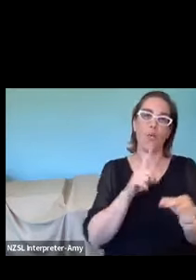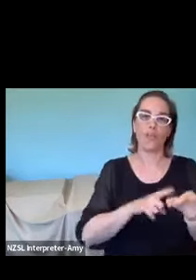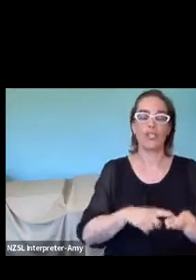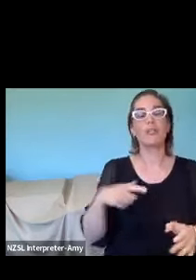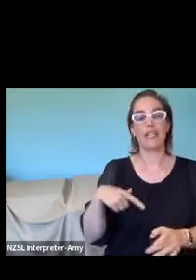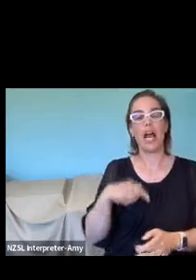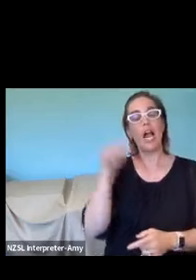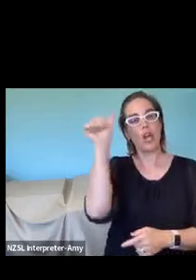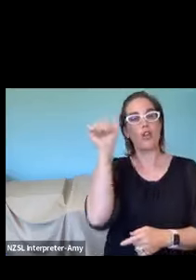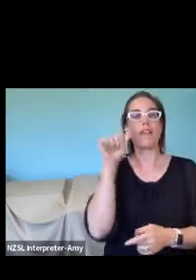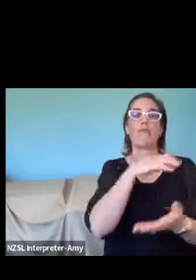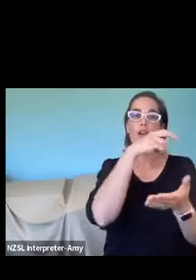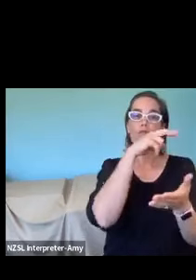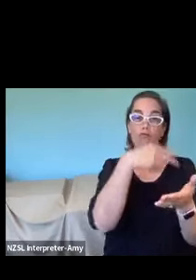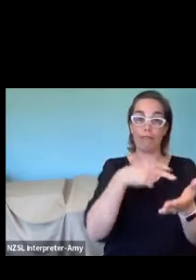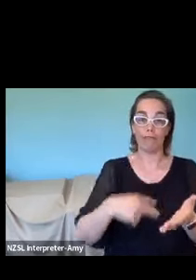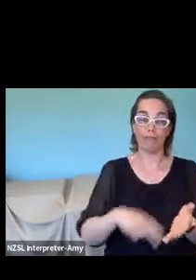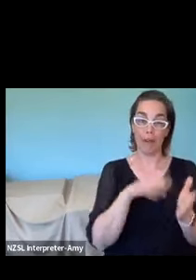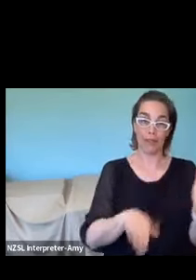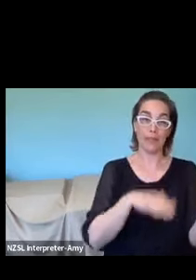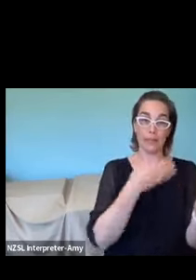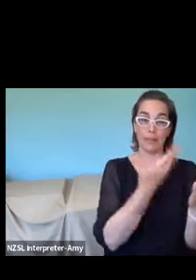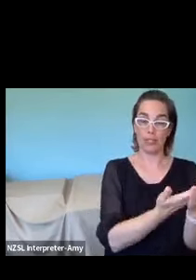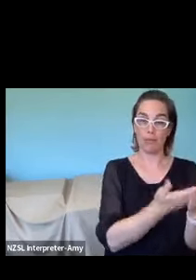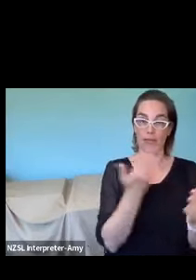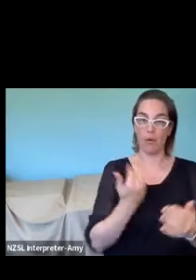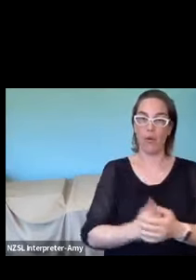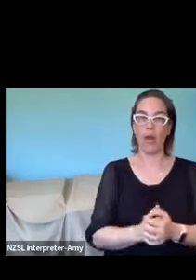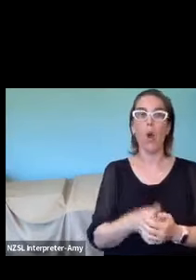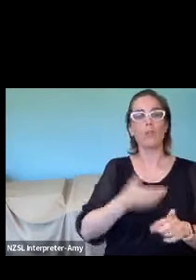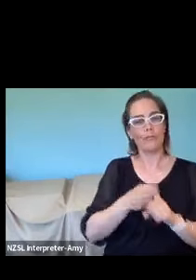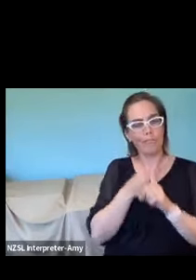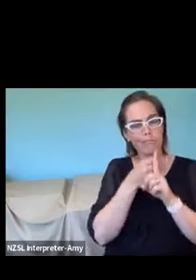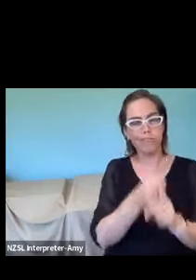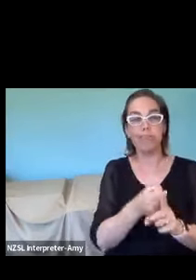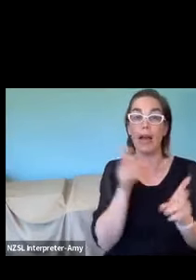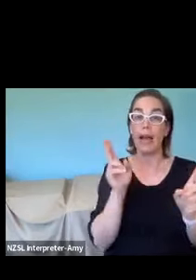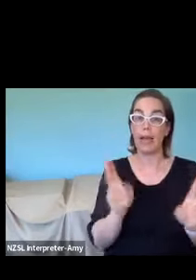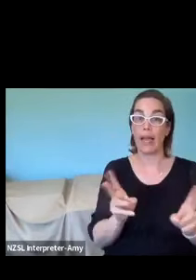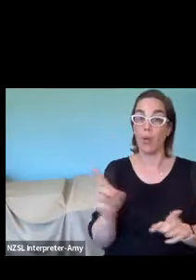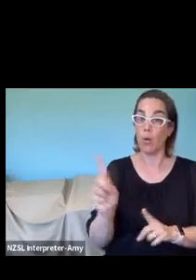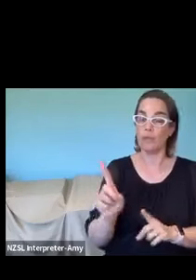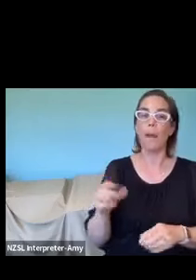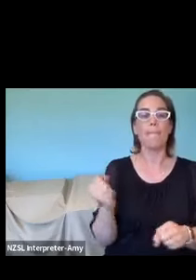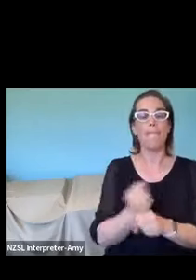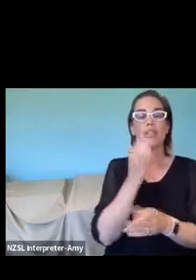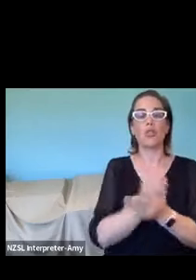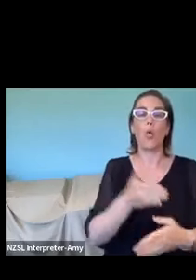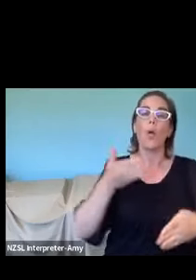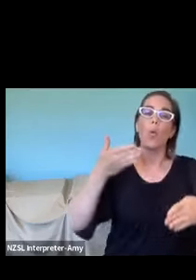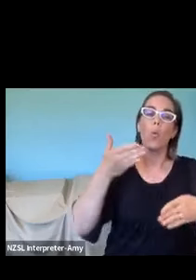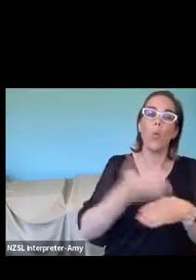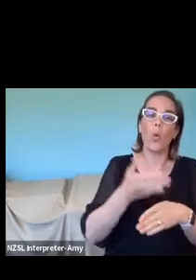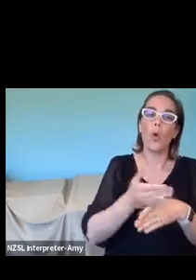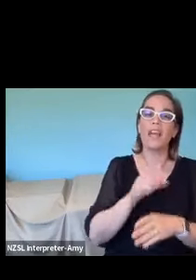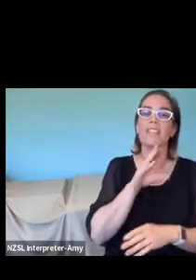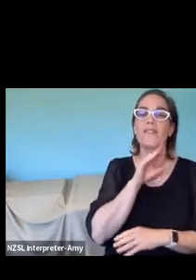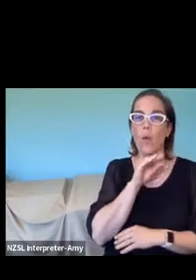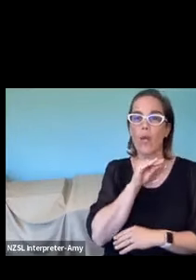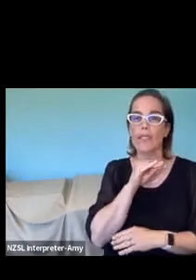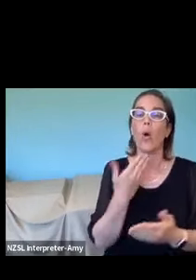we want to reinforce is the importance of actually having a worker's voice on your